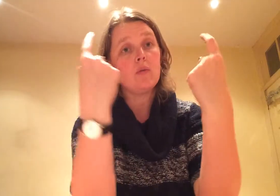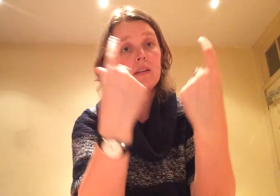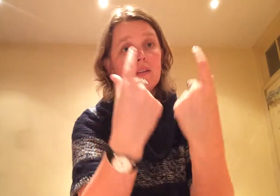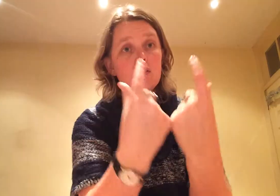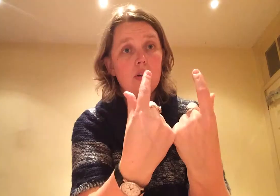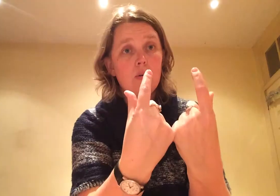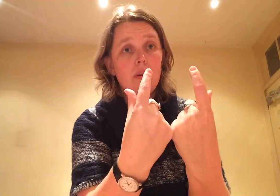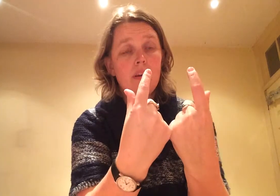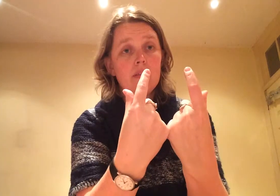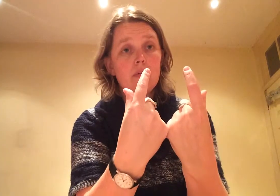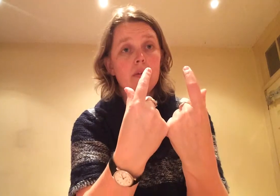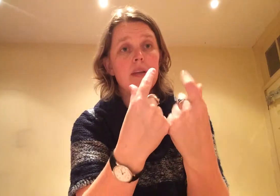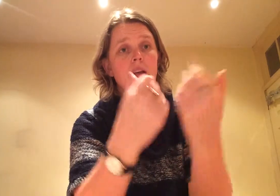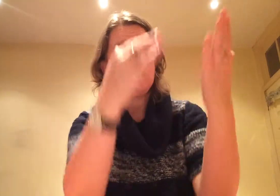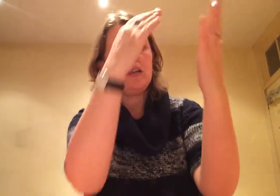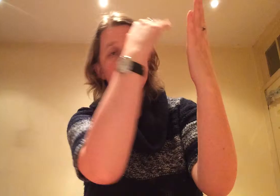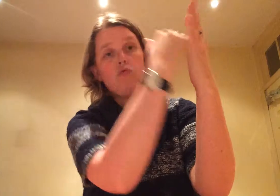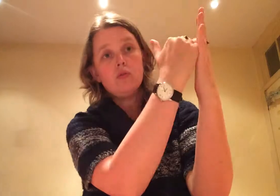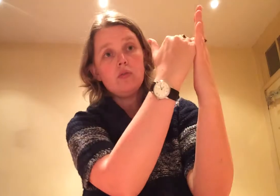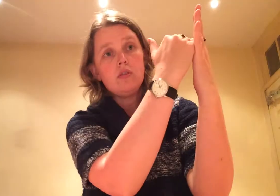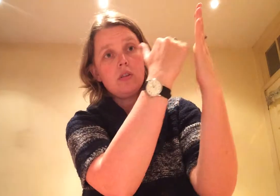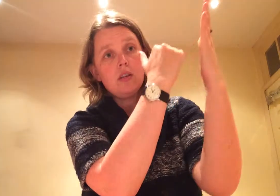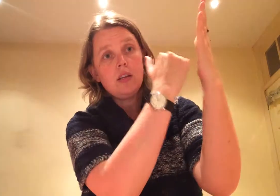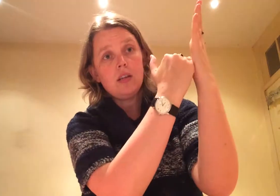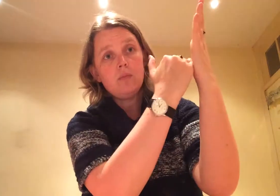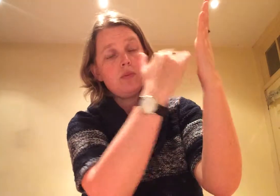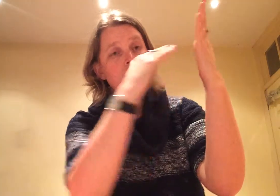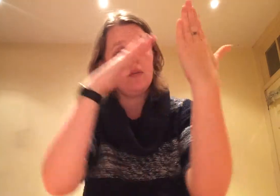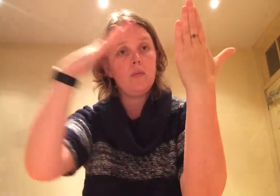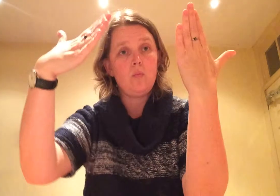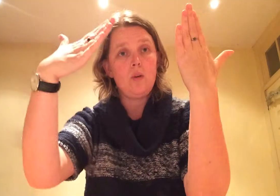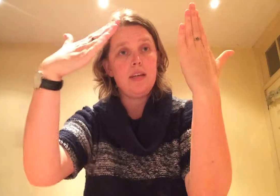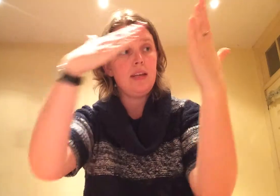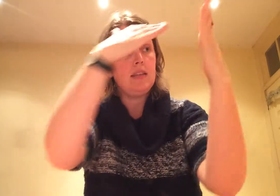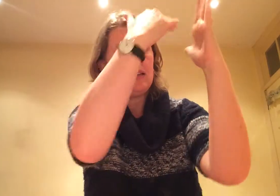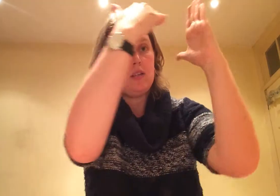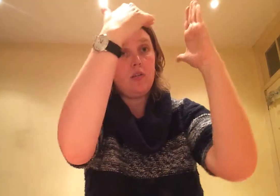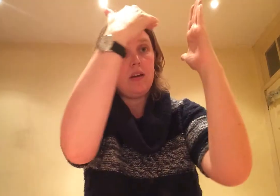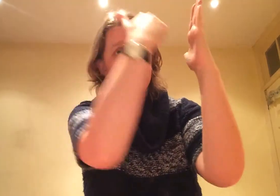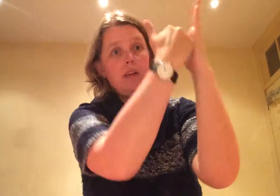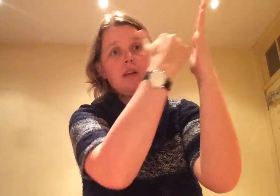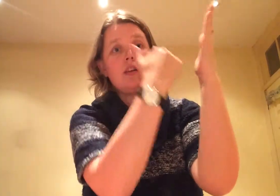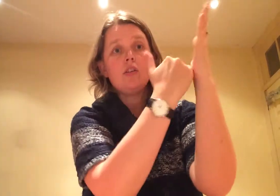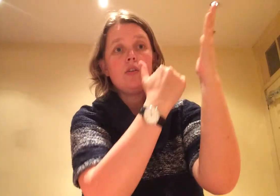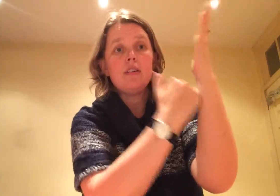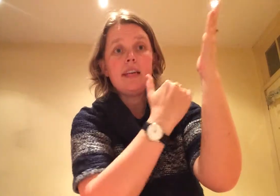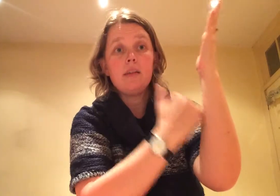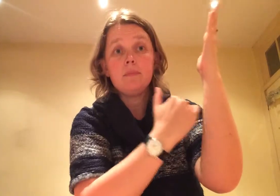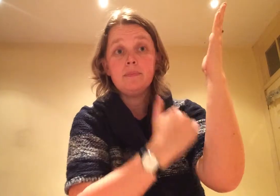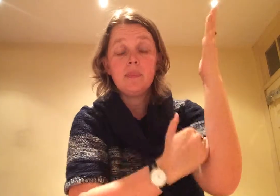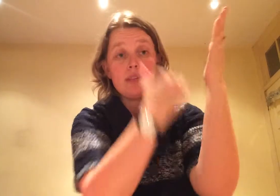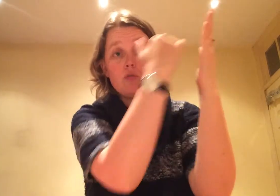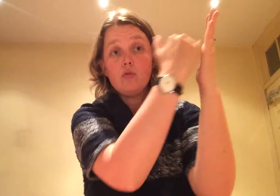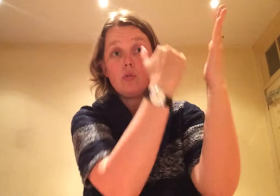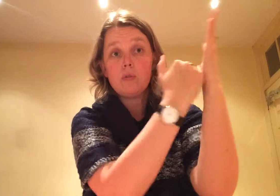around in a circle, classroom. And then rules, you put your one hand and it's your arm, you go down, that's the rules.